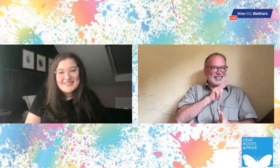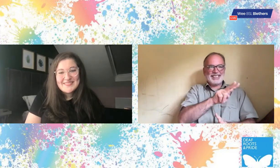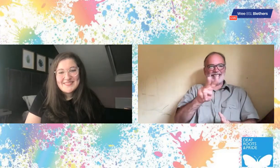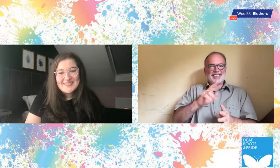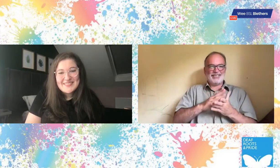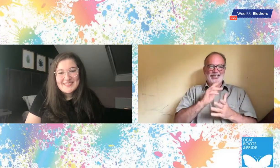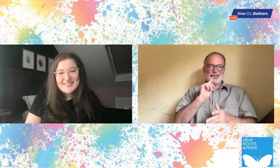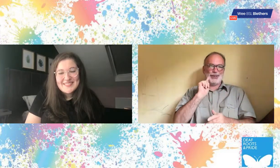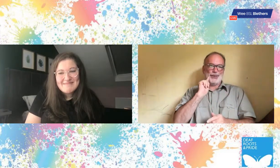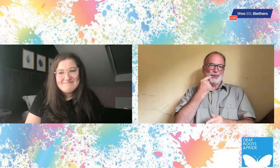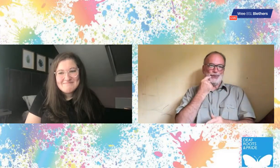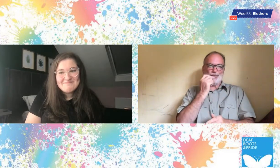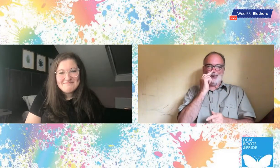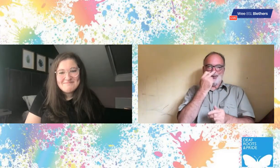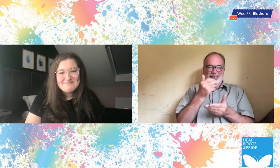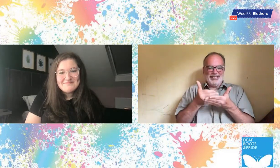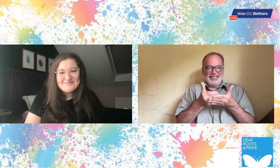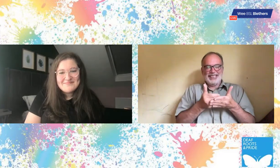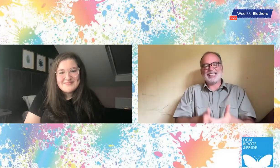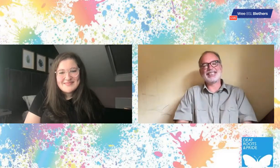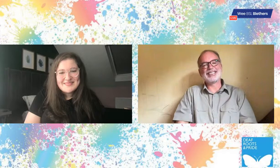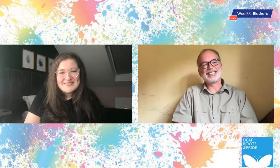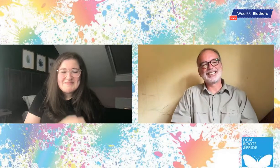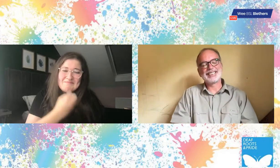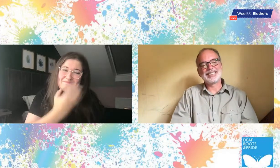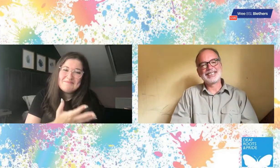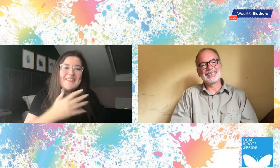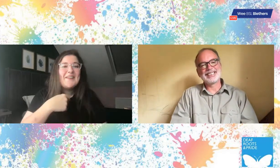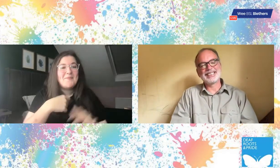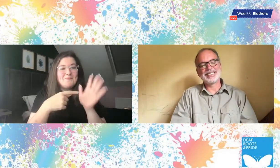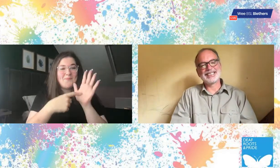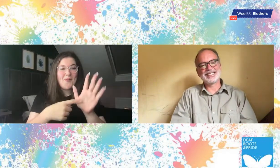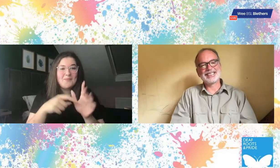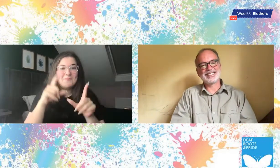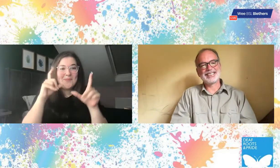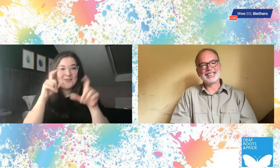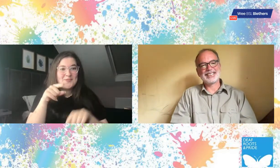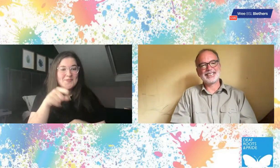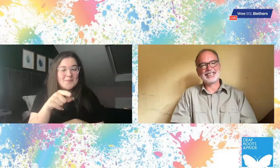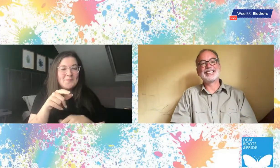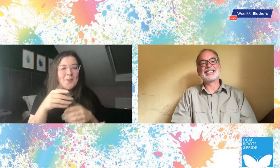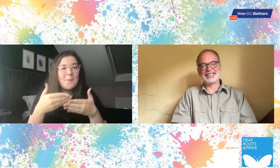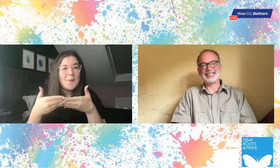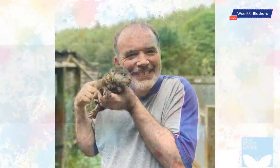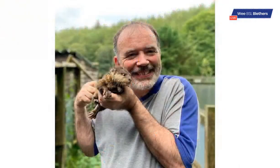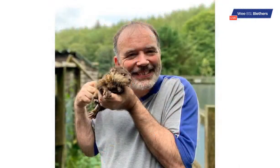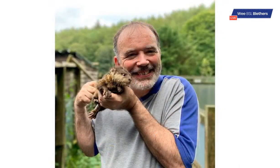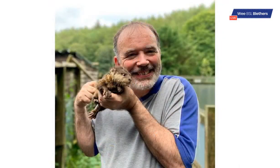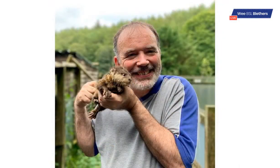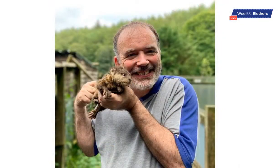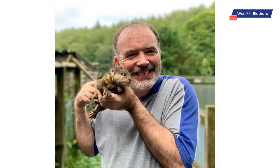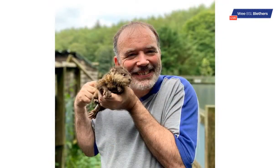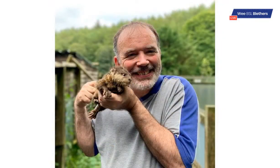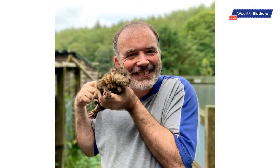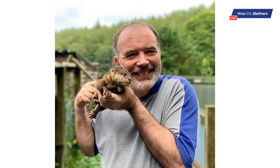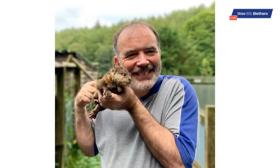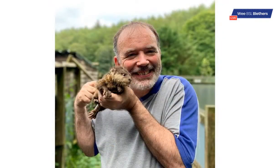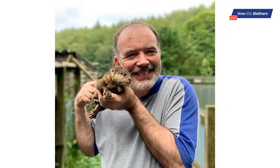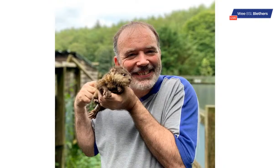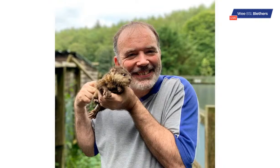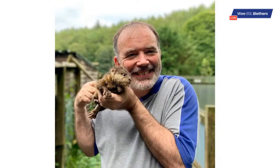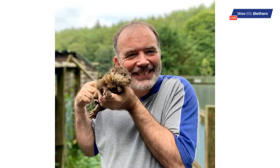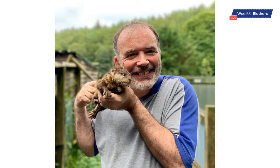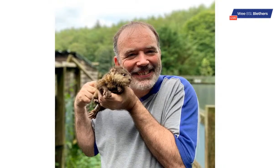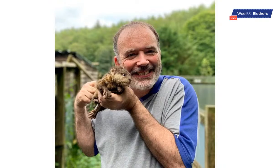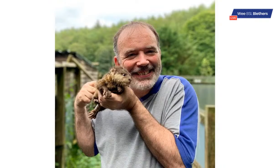that's a new arrival. So visitors have been able to look for the new and really cute little animals. There's